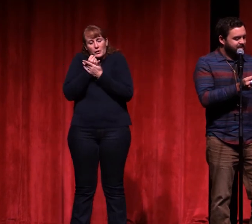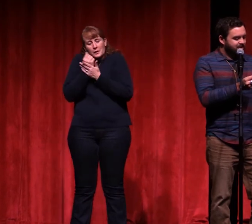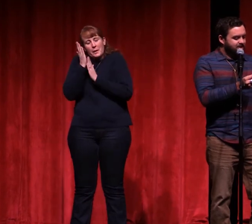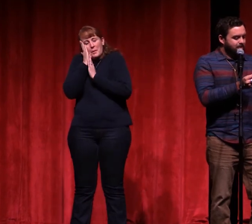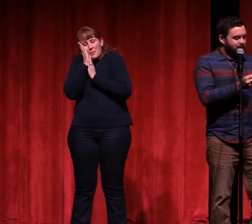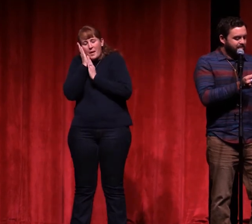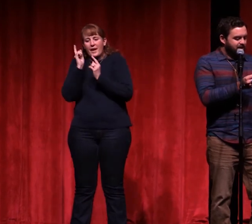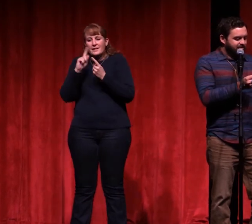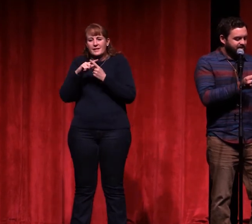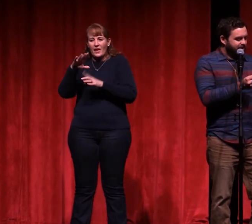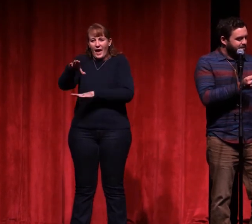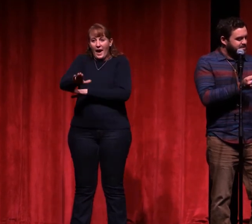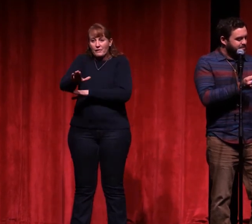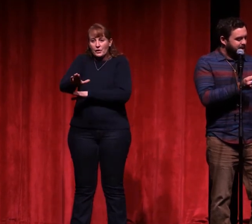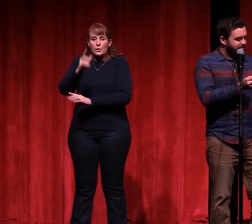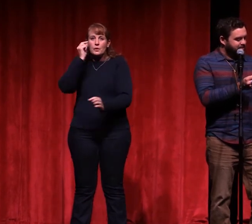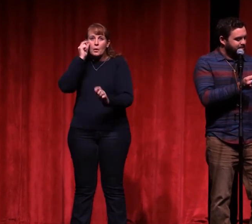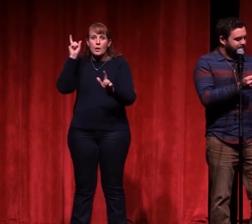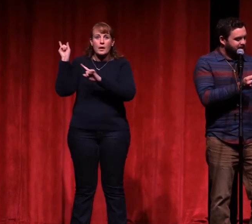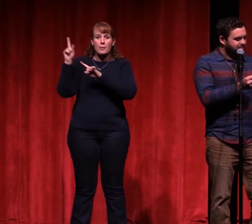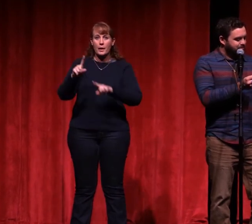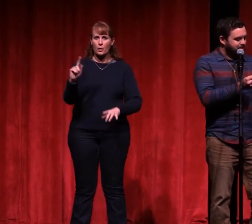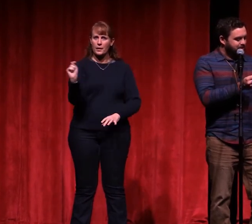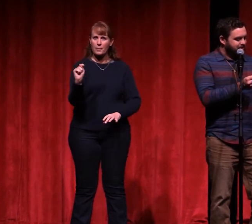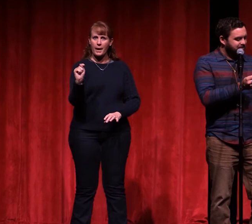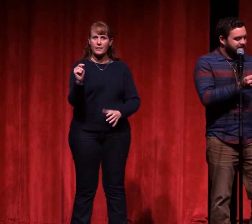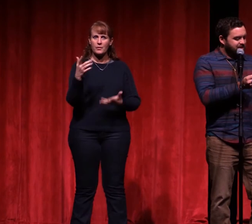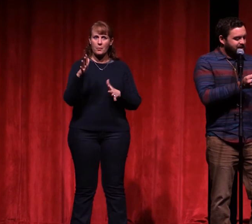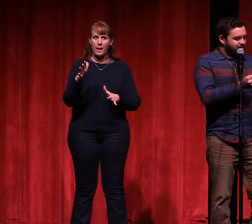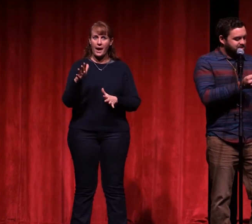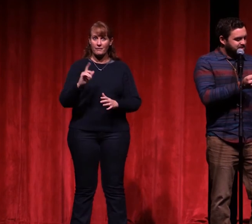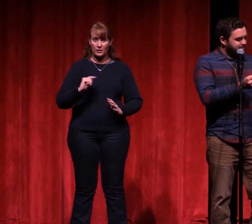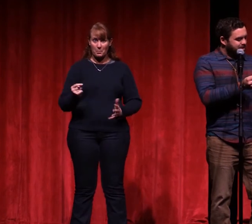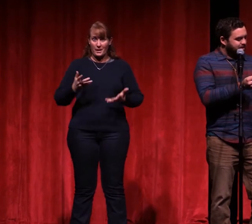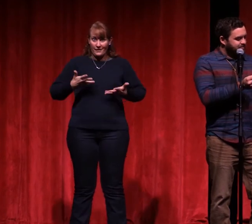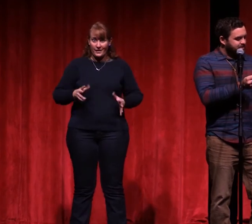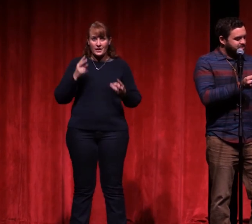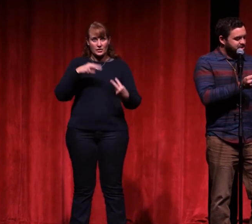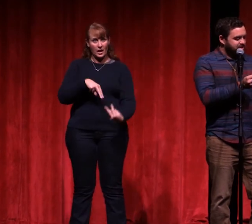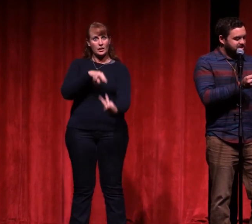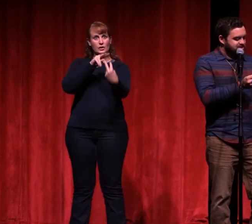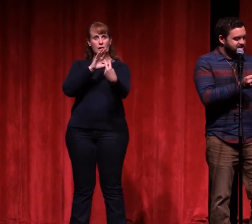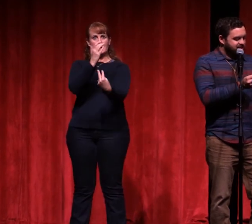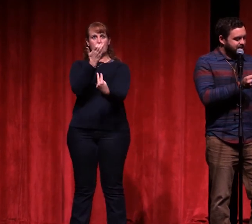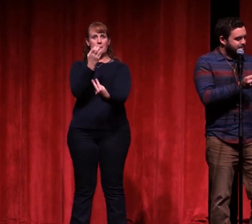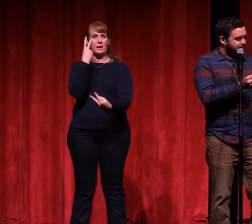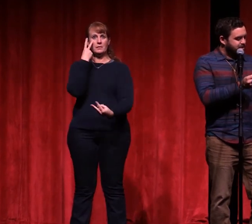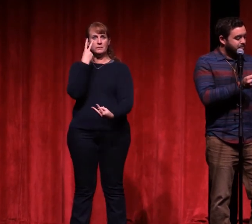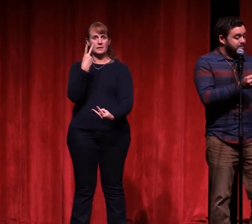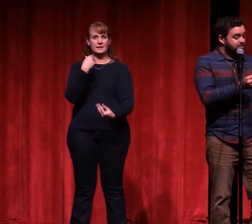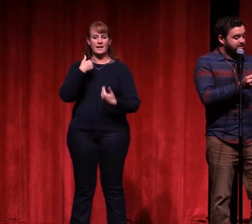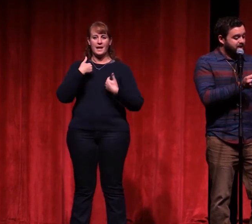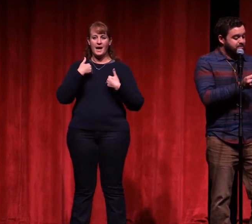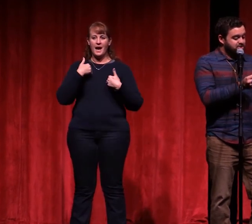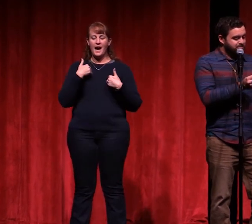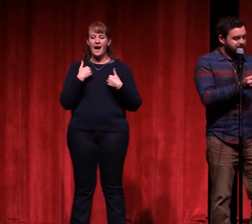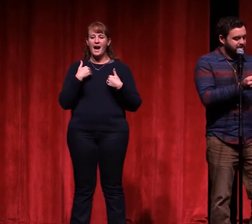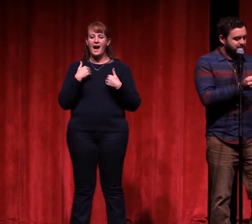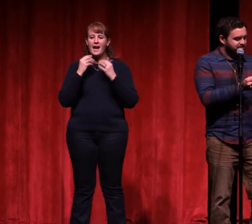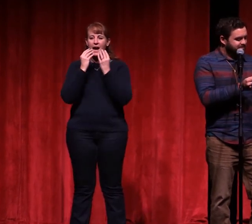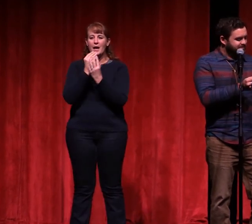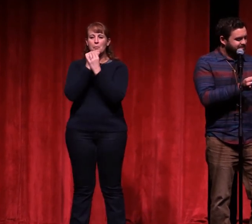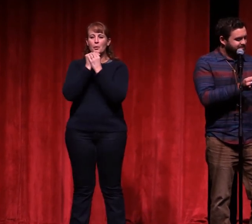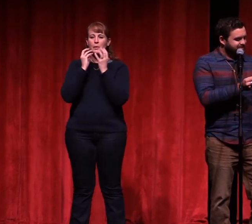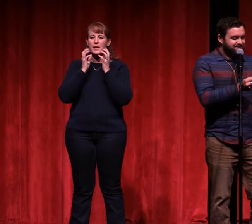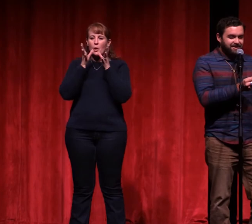afternoon. Upon rising, I went to the bathroom. After peeing, I looked in the mirror. I was shocked to see that I had burrito puke in my bushy